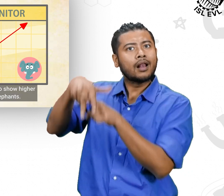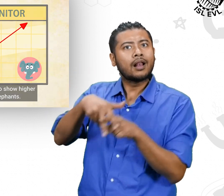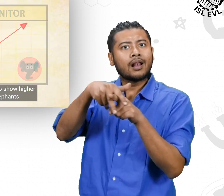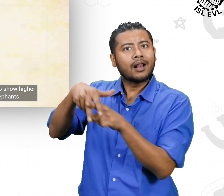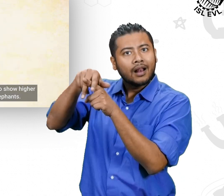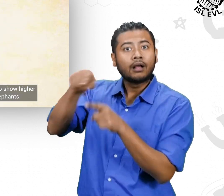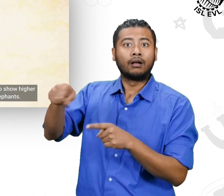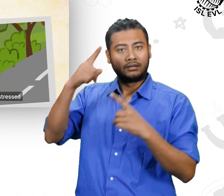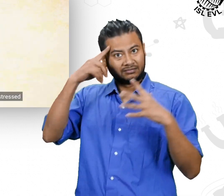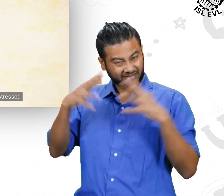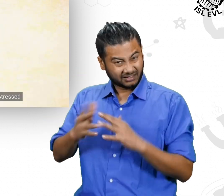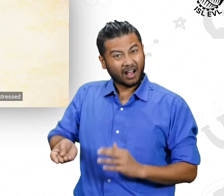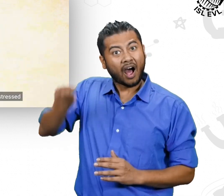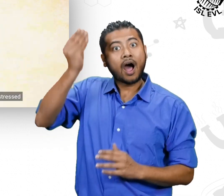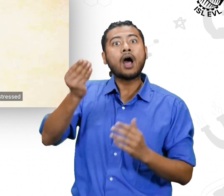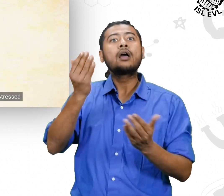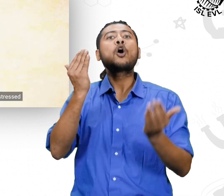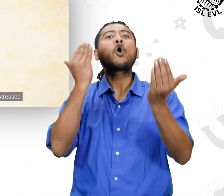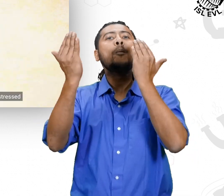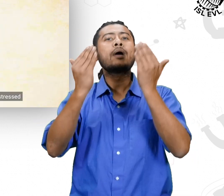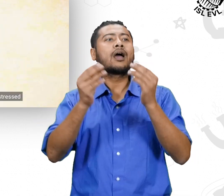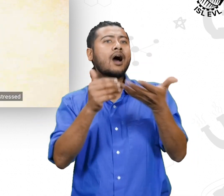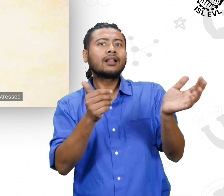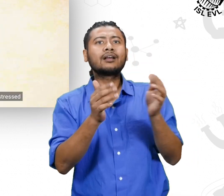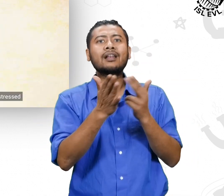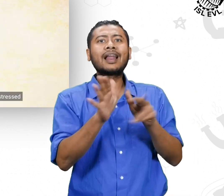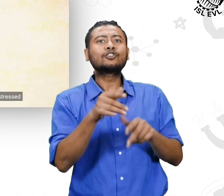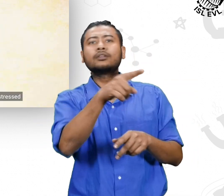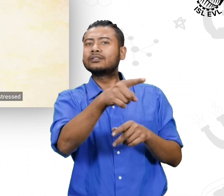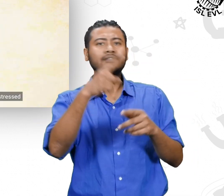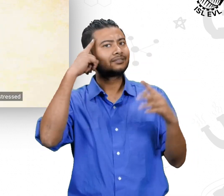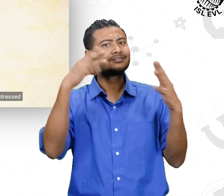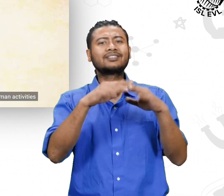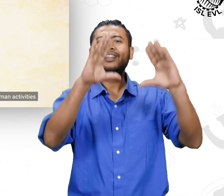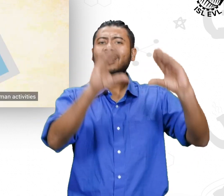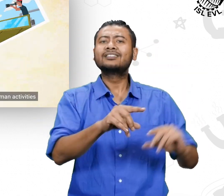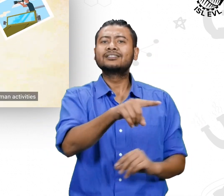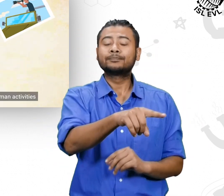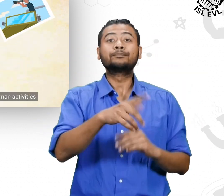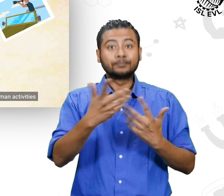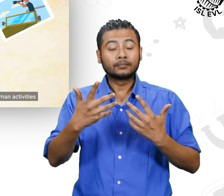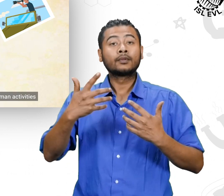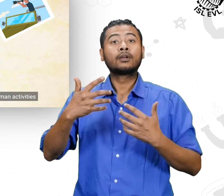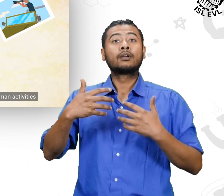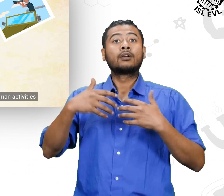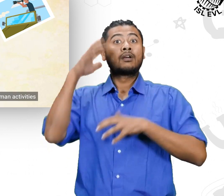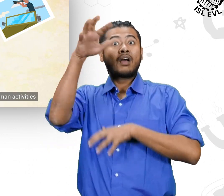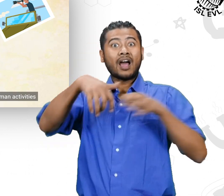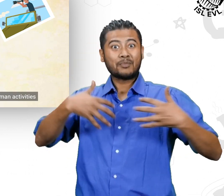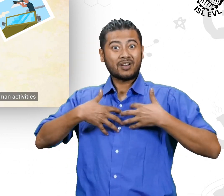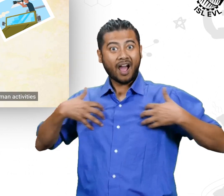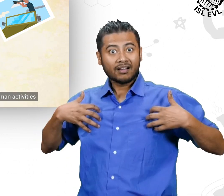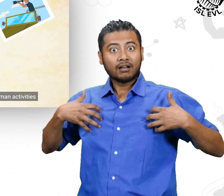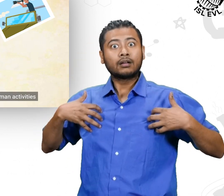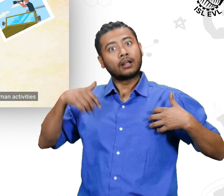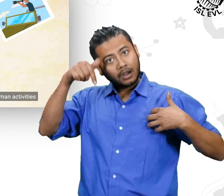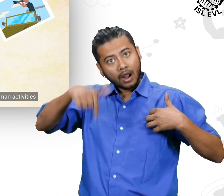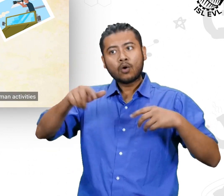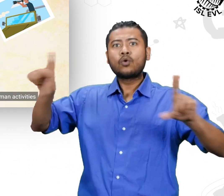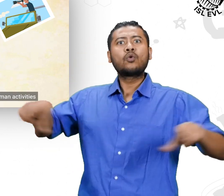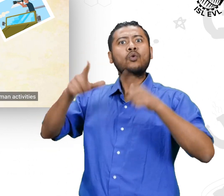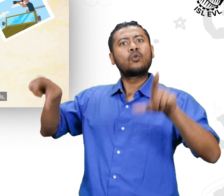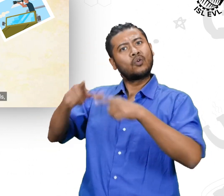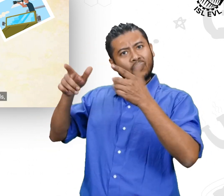to other captive elephants. Tigers in natural reserves are found to be stressed because of increased tiger tourism and other